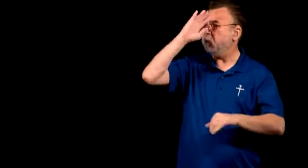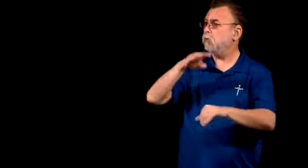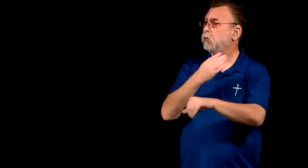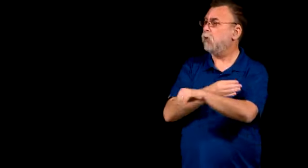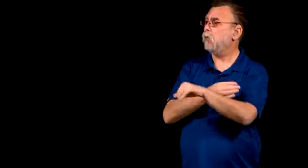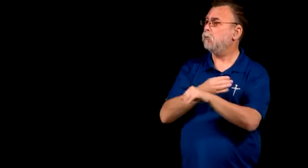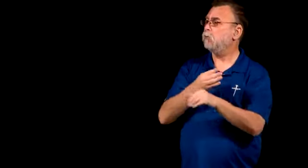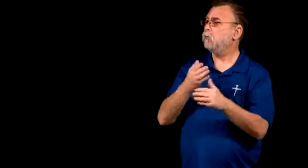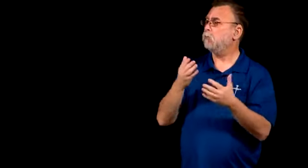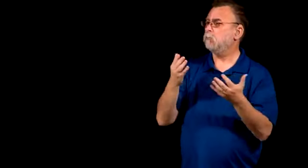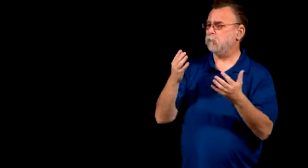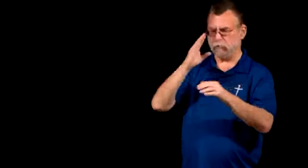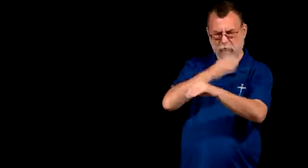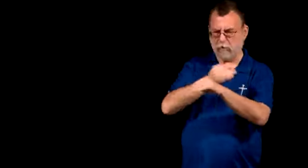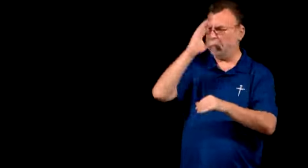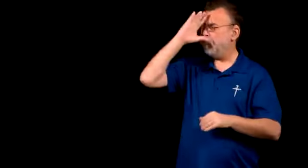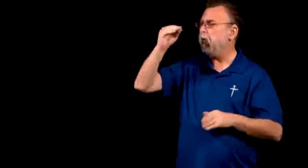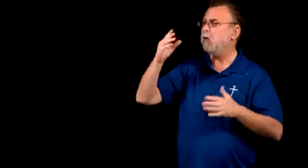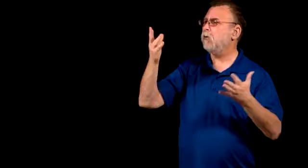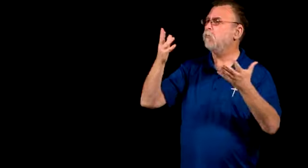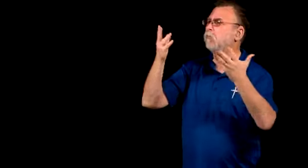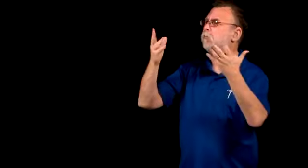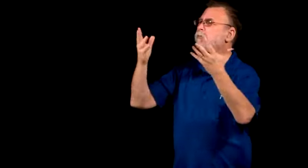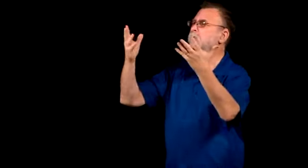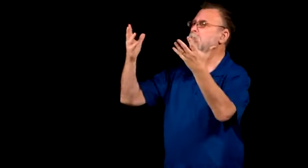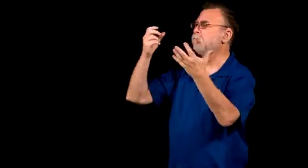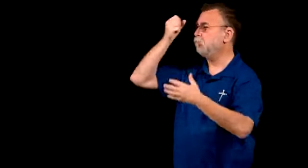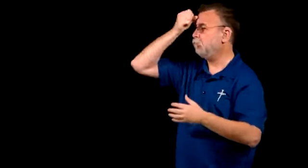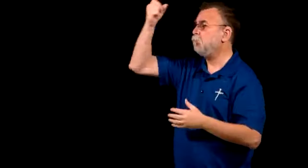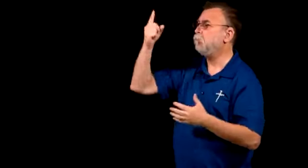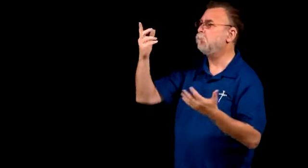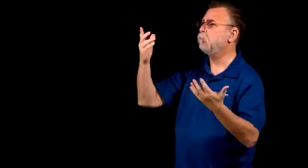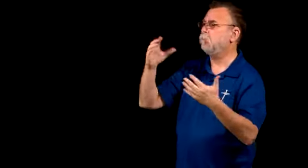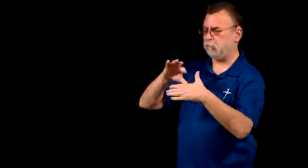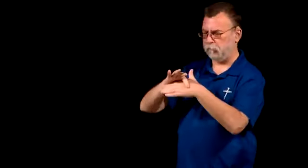For your plan to have sent your Son Jesus to earth